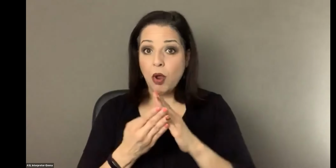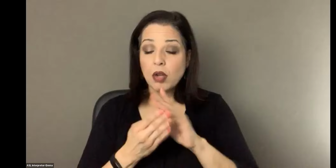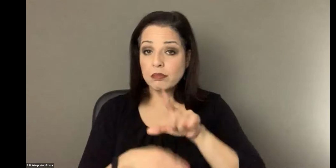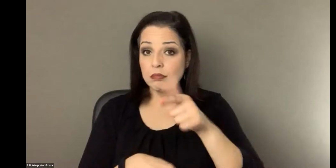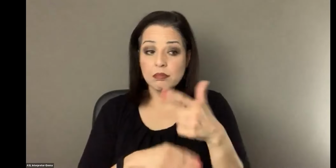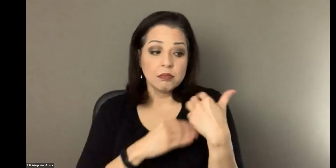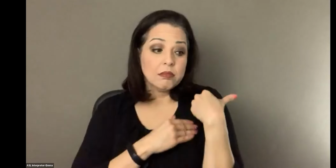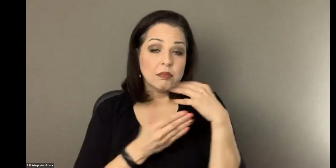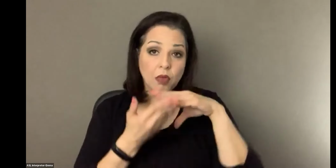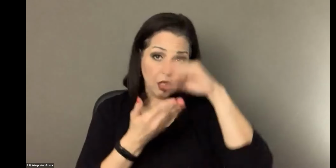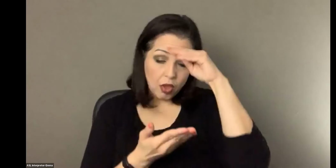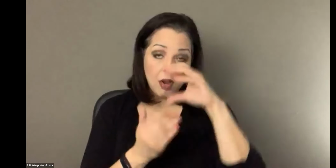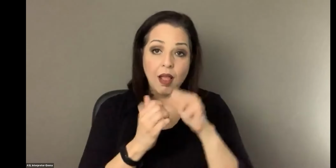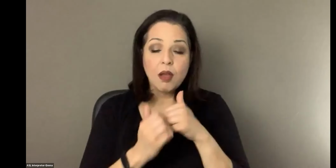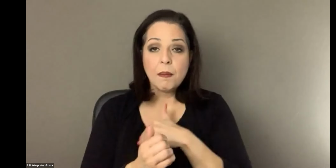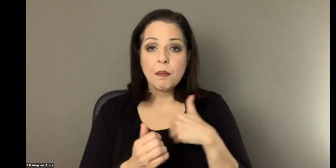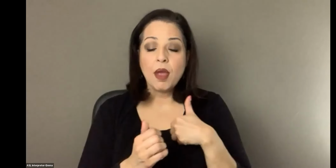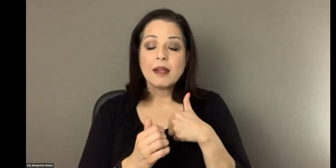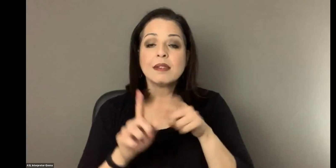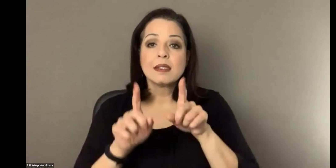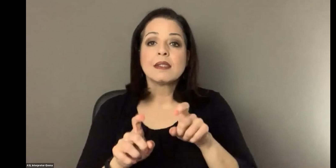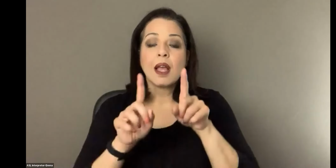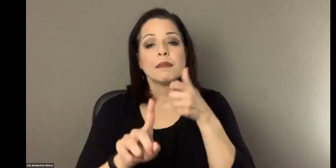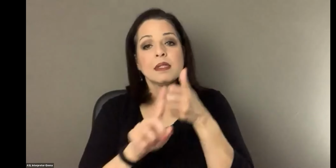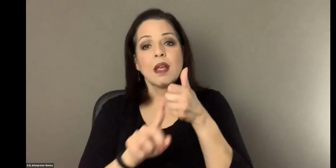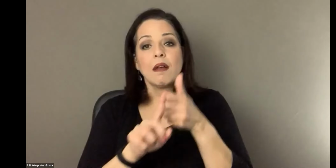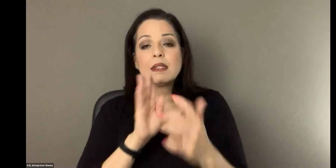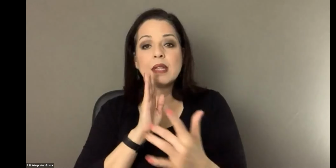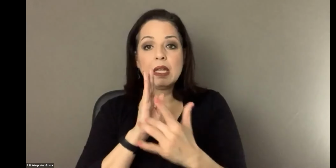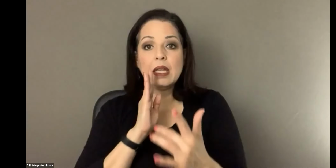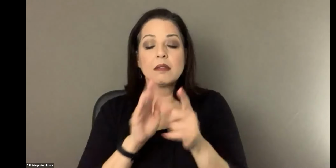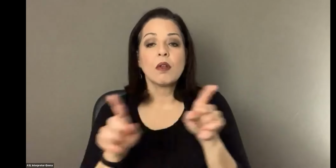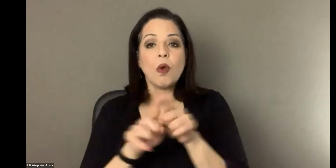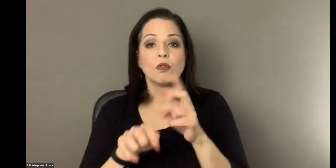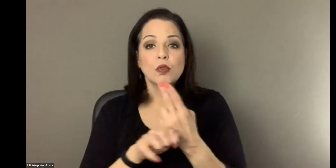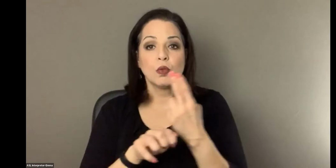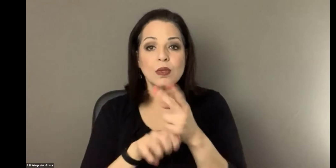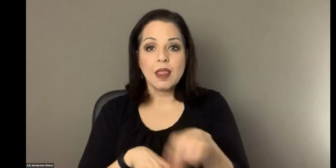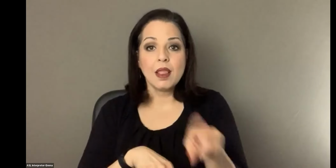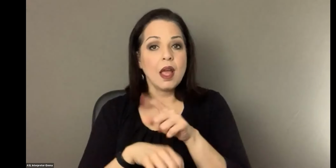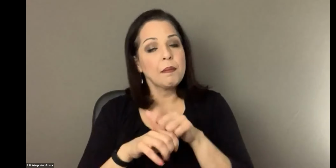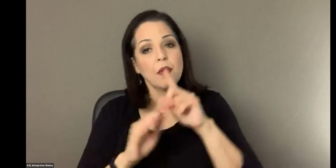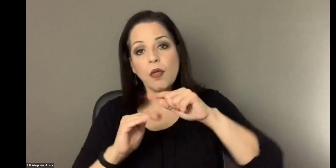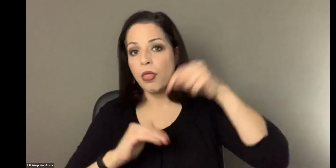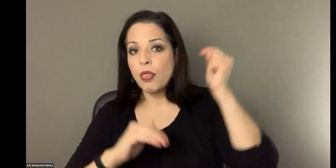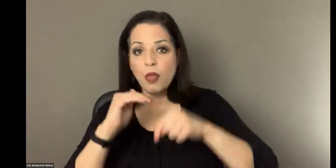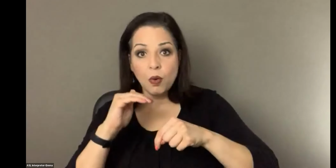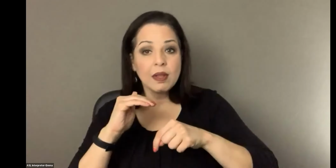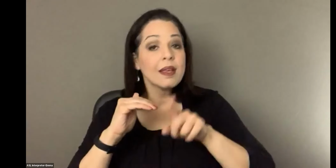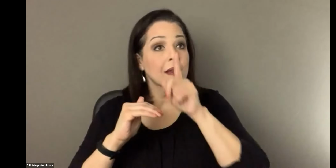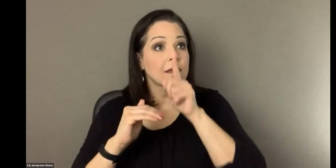learn breast self-exam techniques and to use them thoroughly and